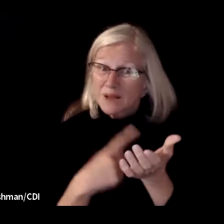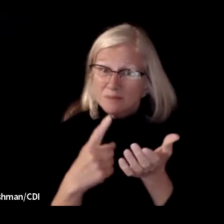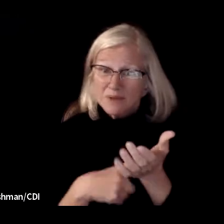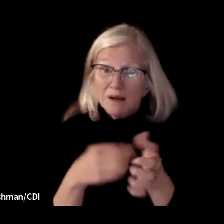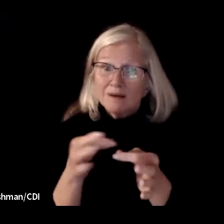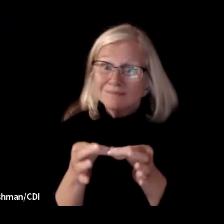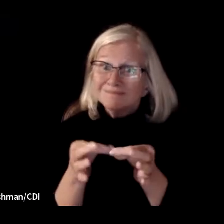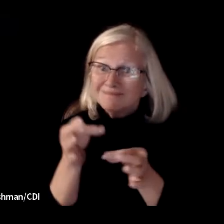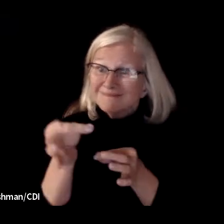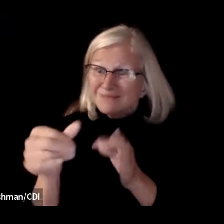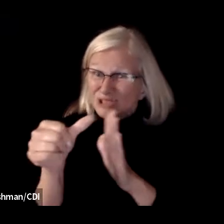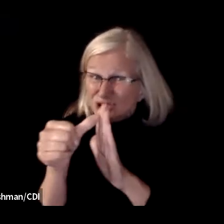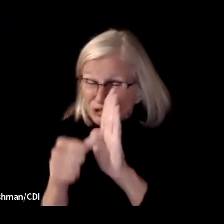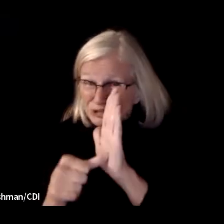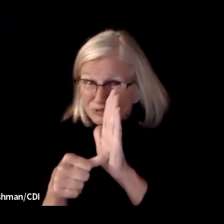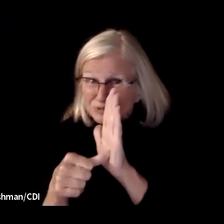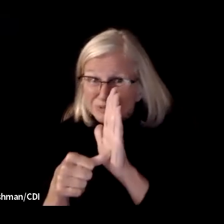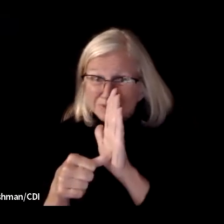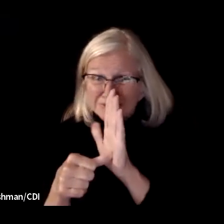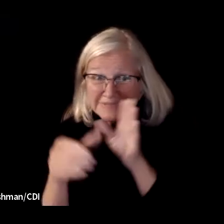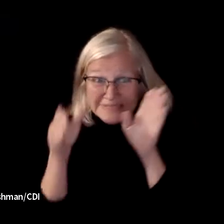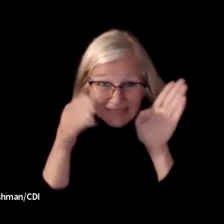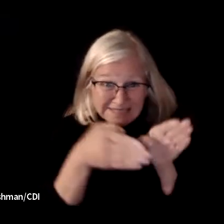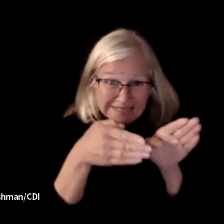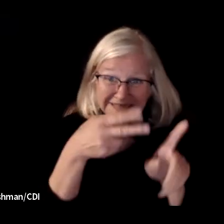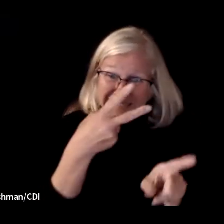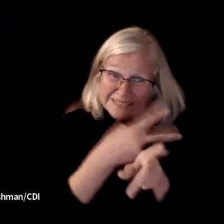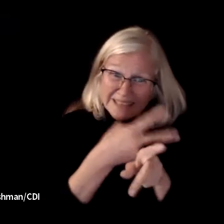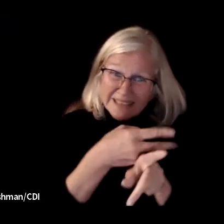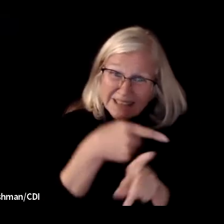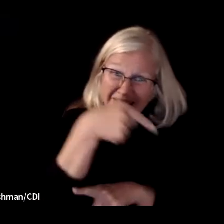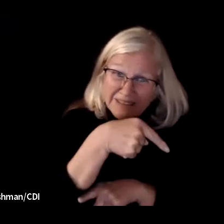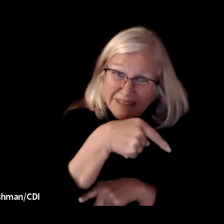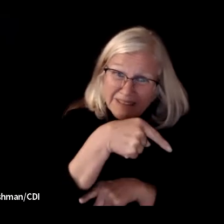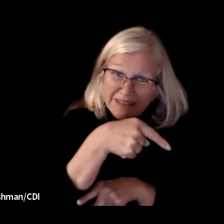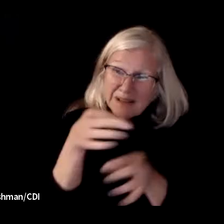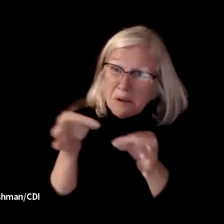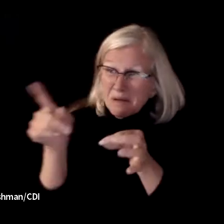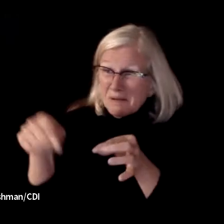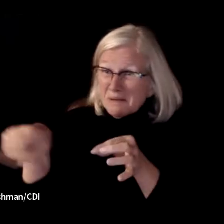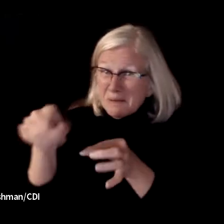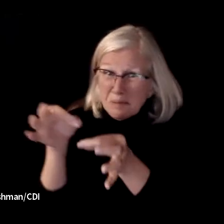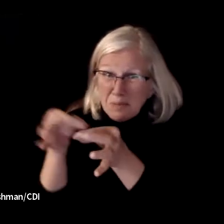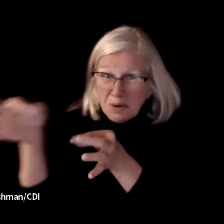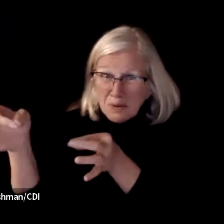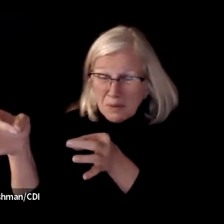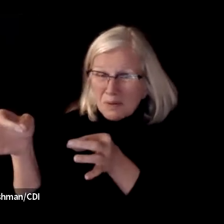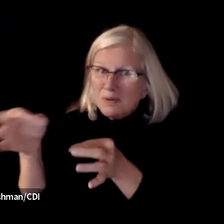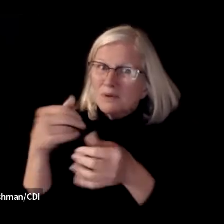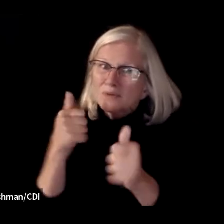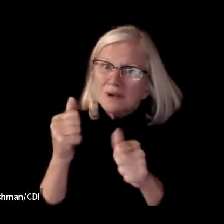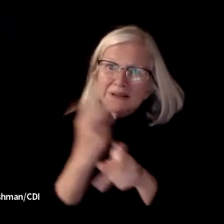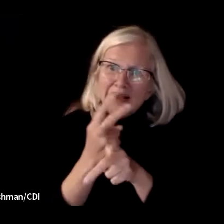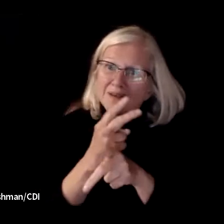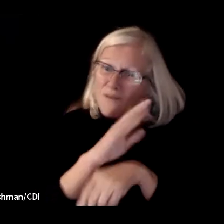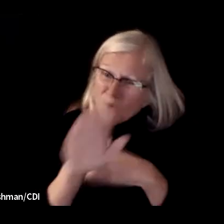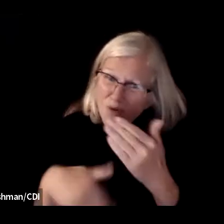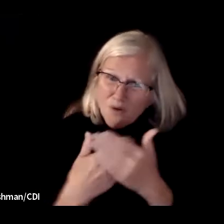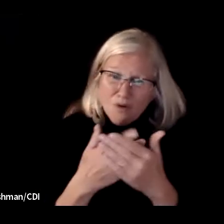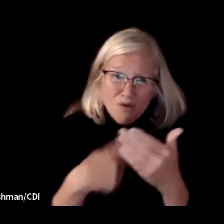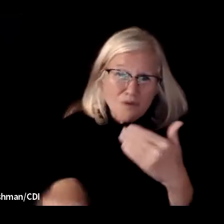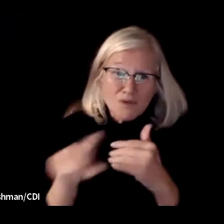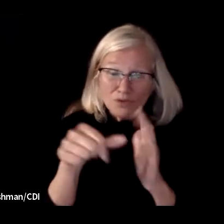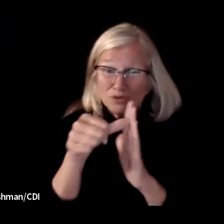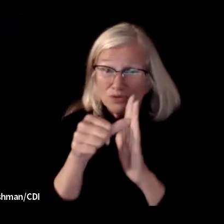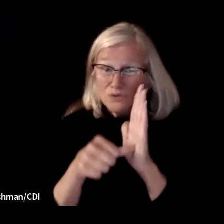to increase care capacity in hospitals, and this is being done across the state. As a surgeon, I understand the effect these delays can